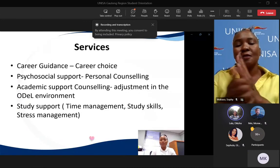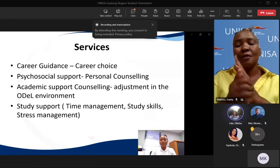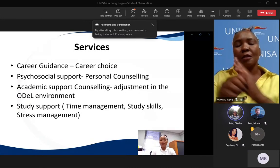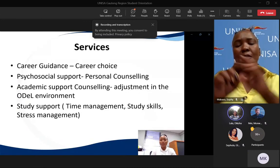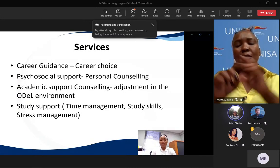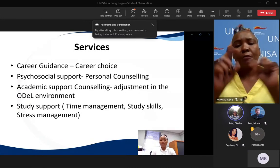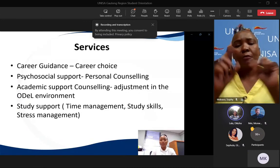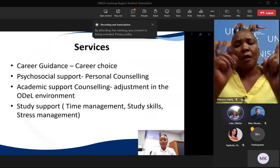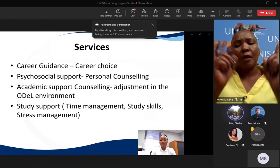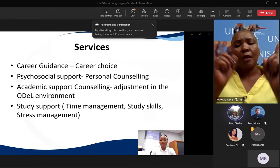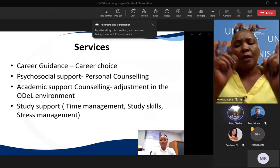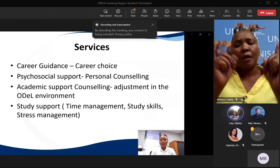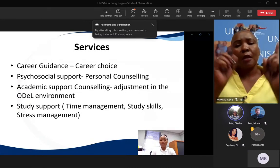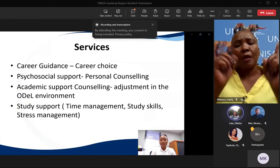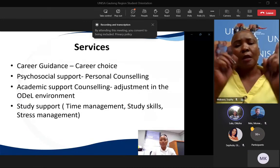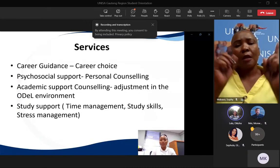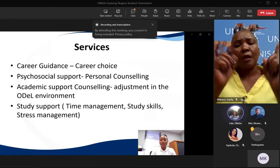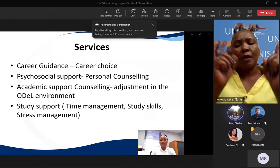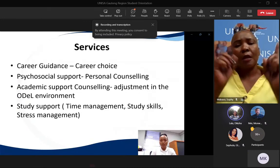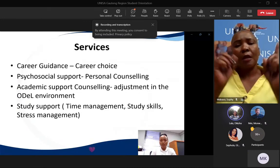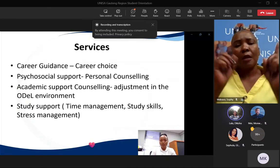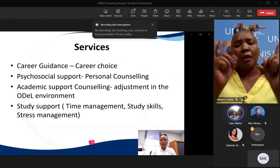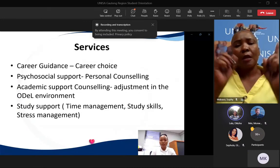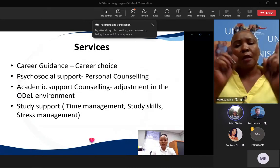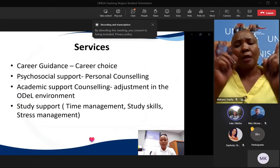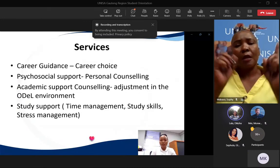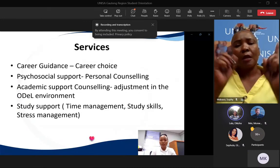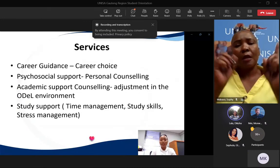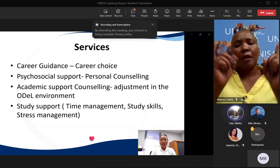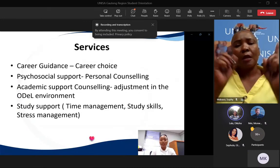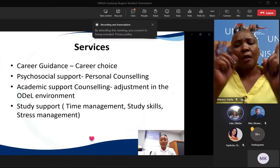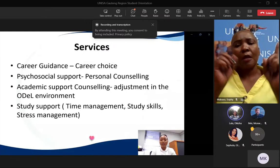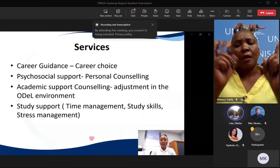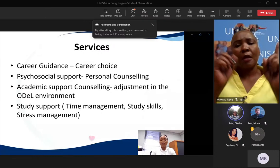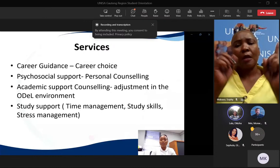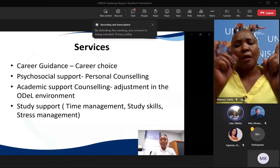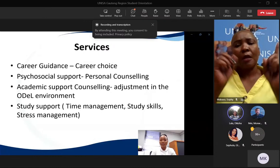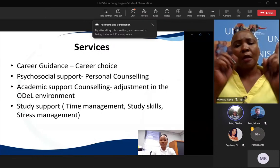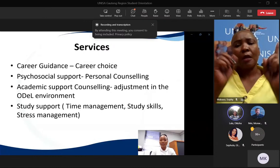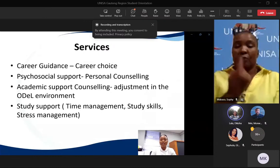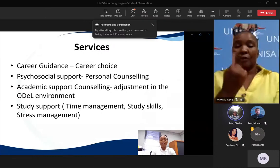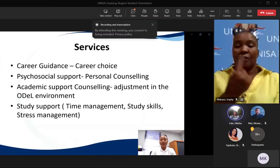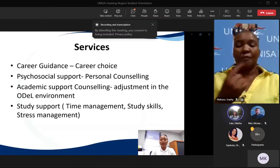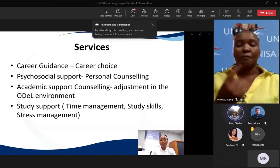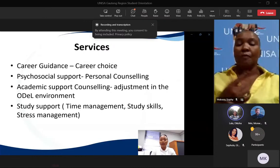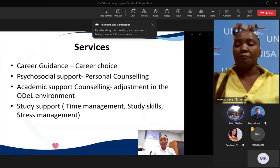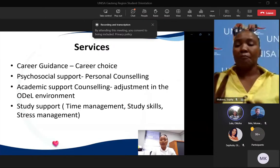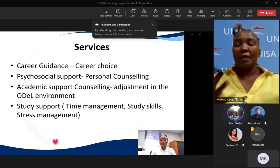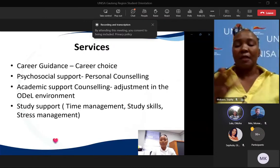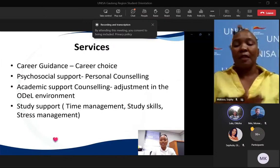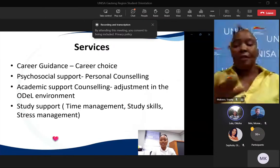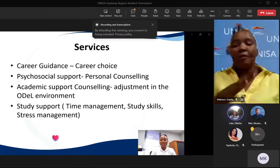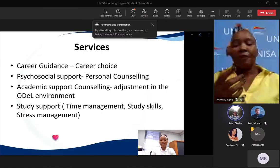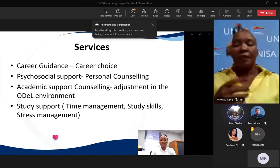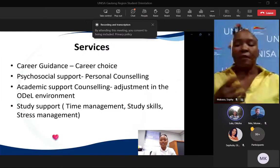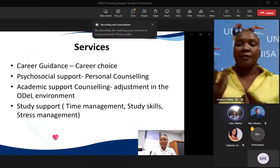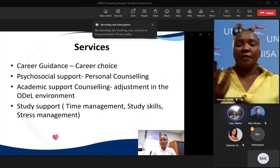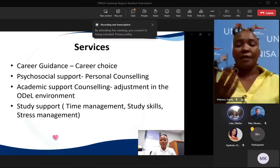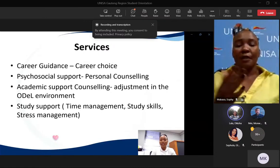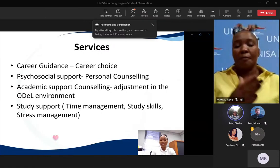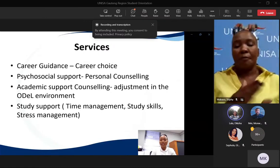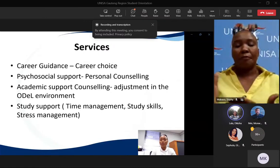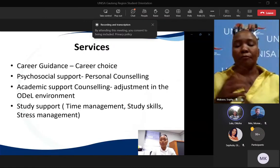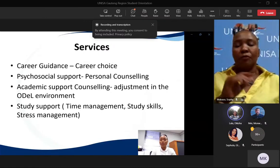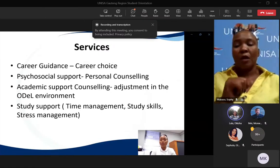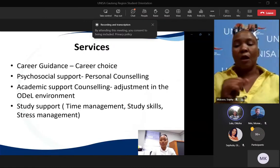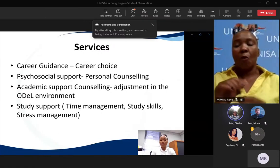you will be doing most of the work that yourself based on the fact that our our classes are